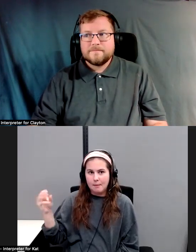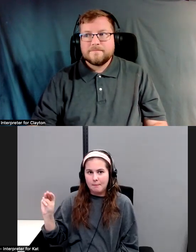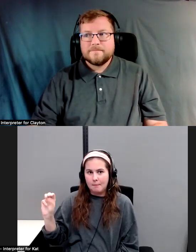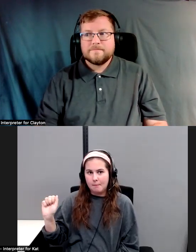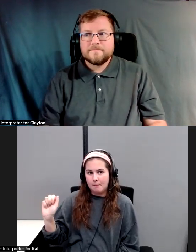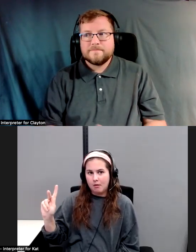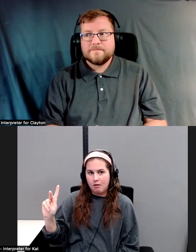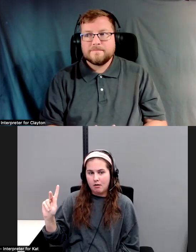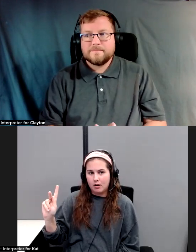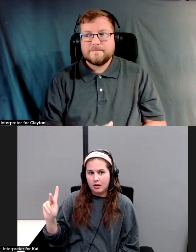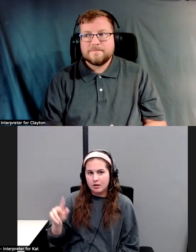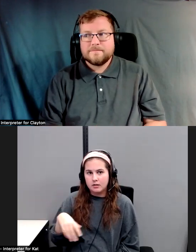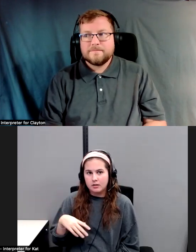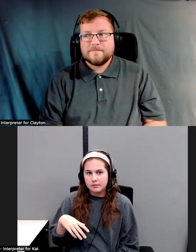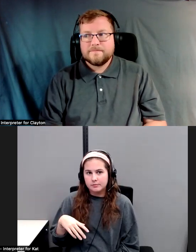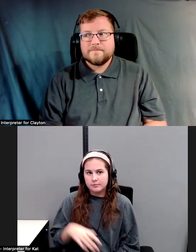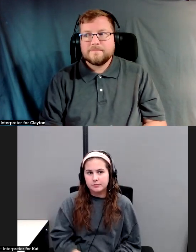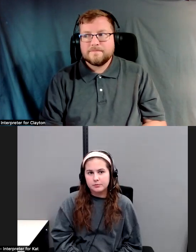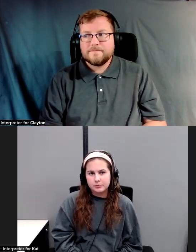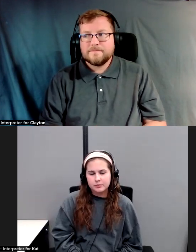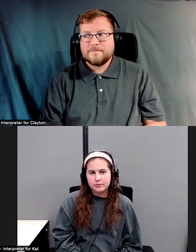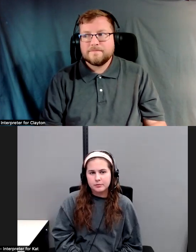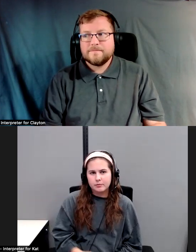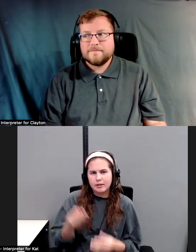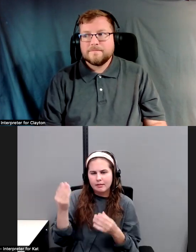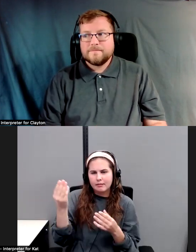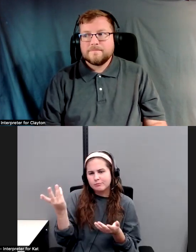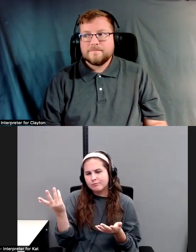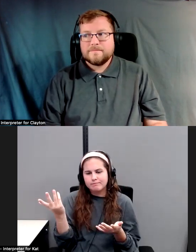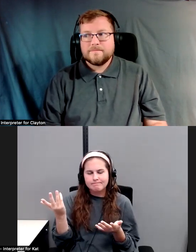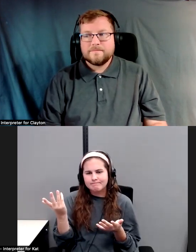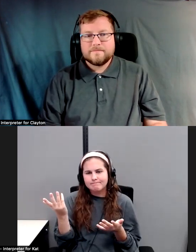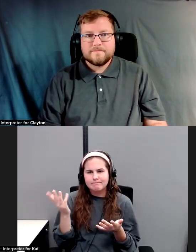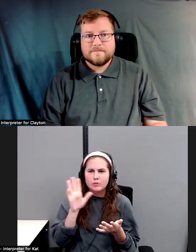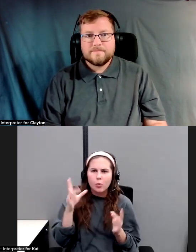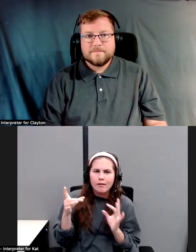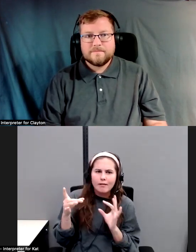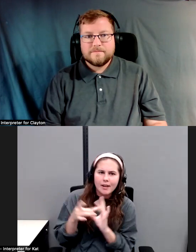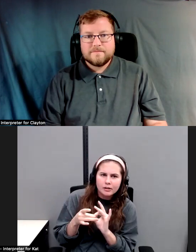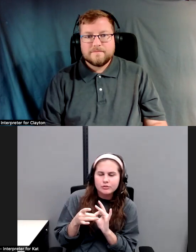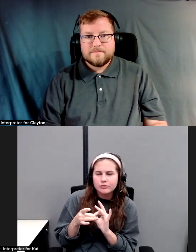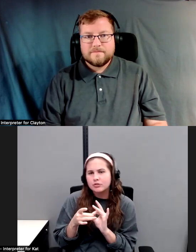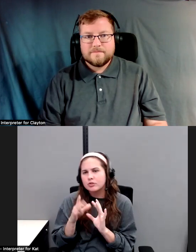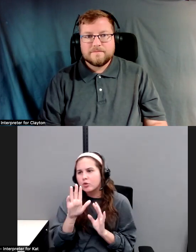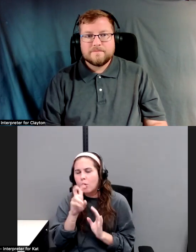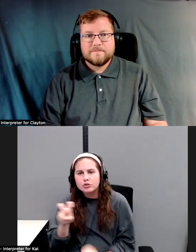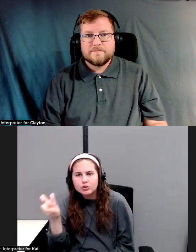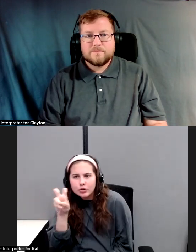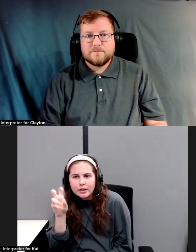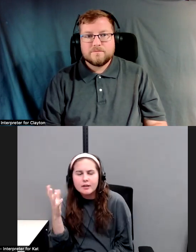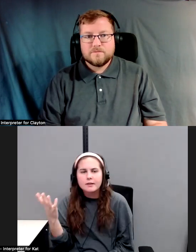Lacey Chabert as Dana. So tell me about your connection, your journey,